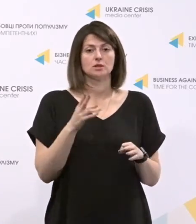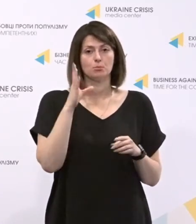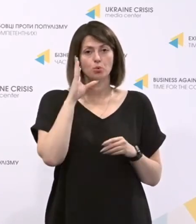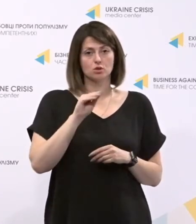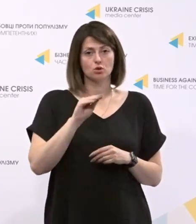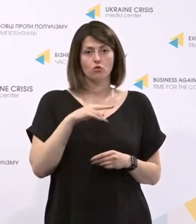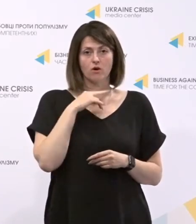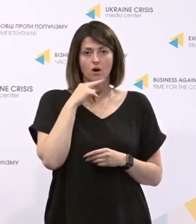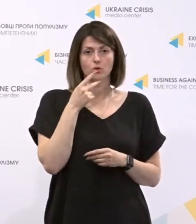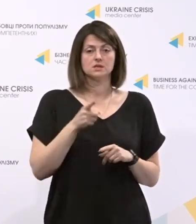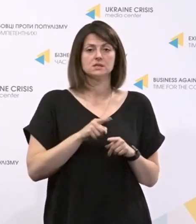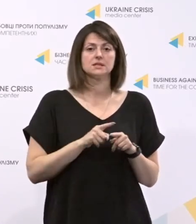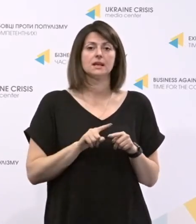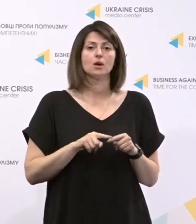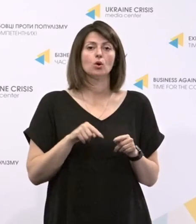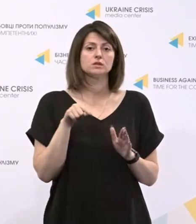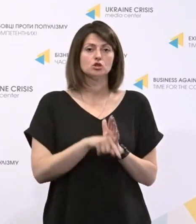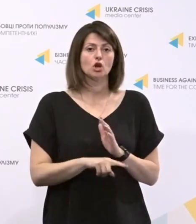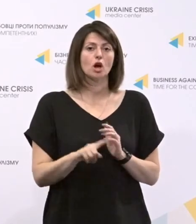protection under the law.